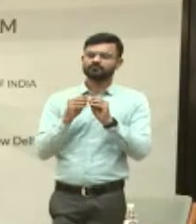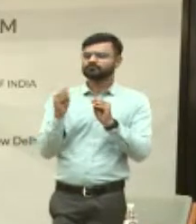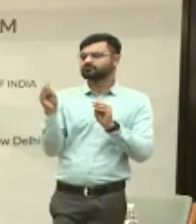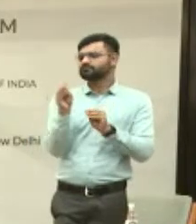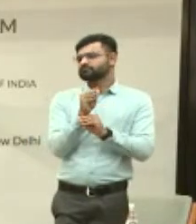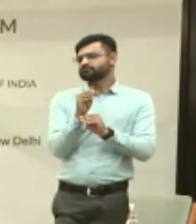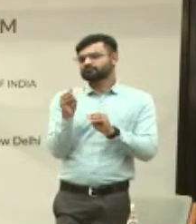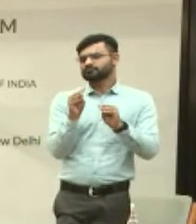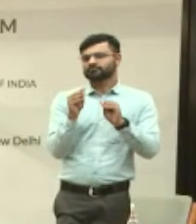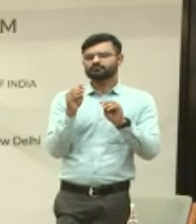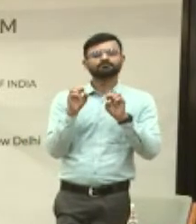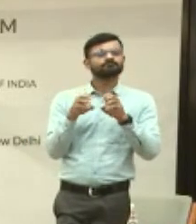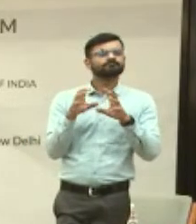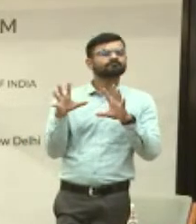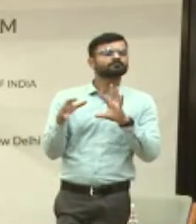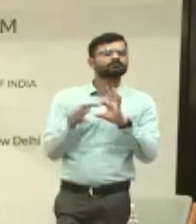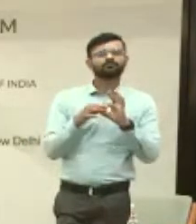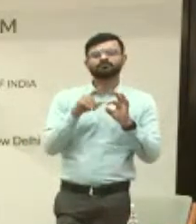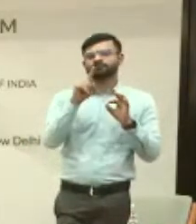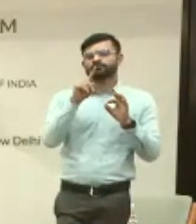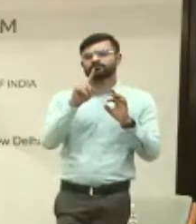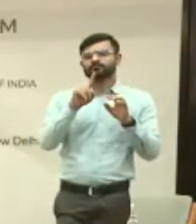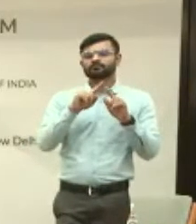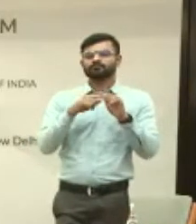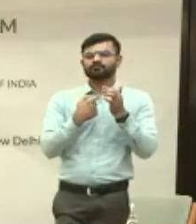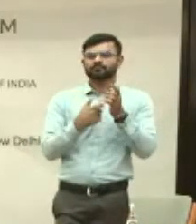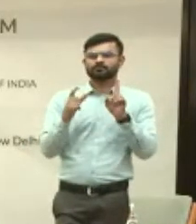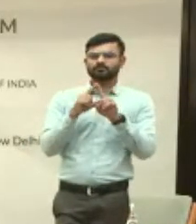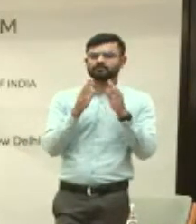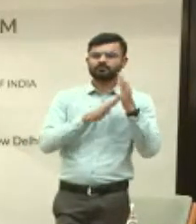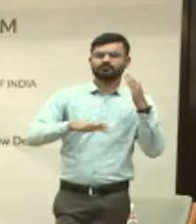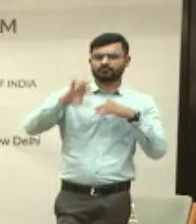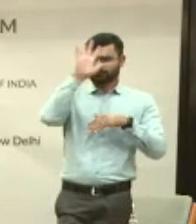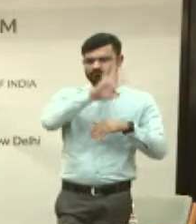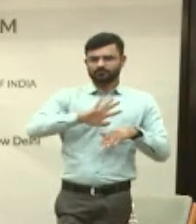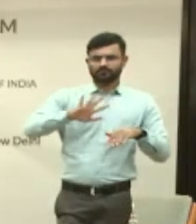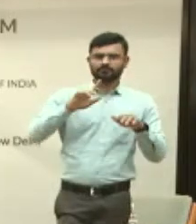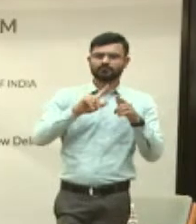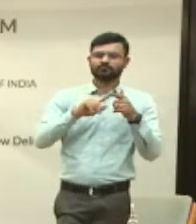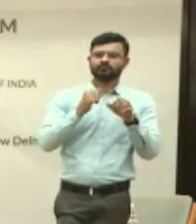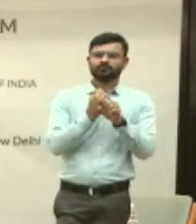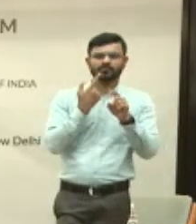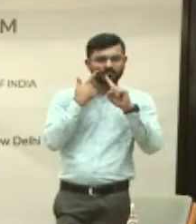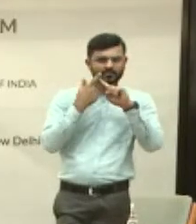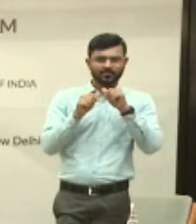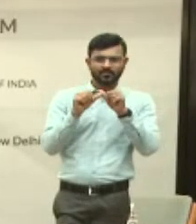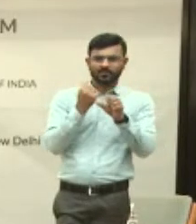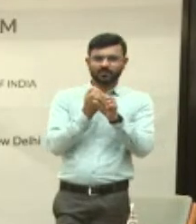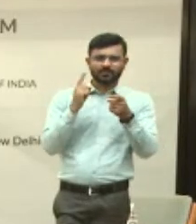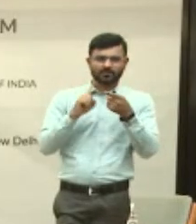roughly about one third of every household in India is litigated.